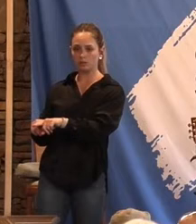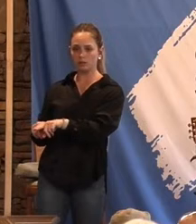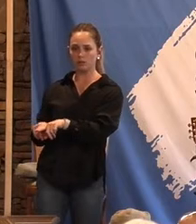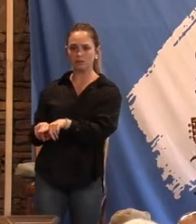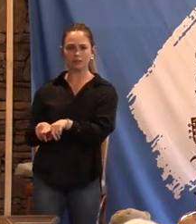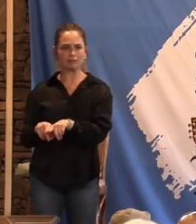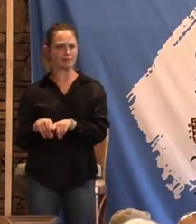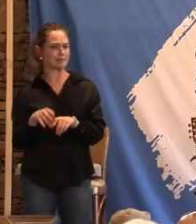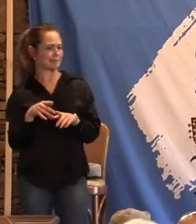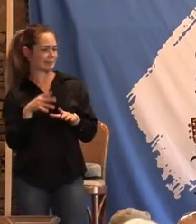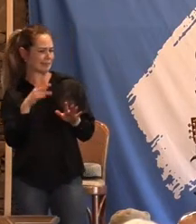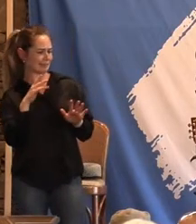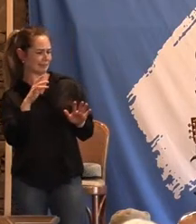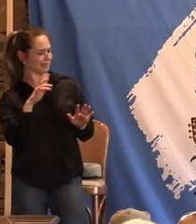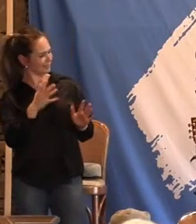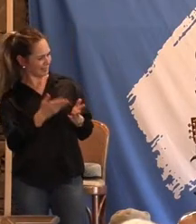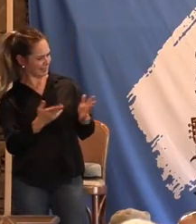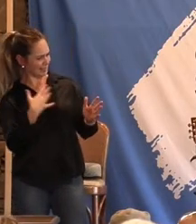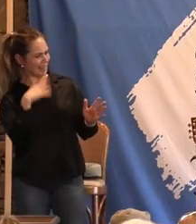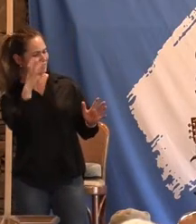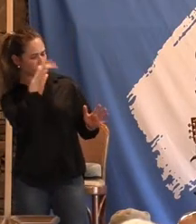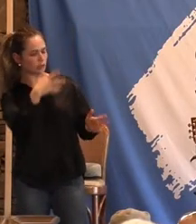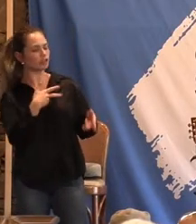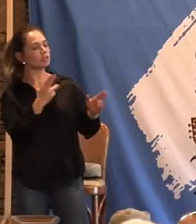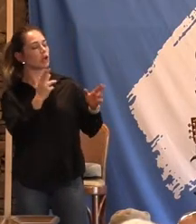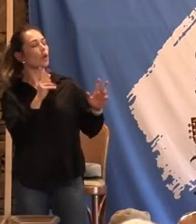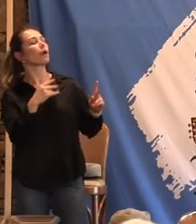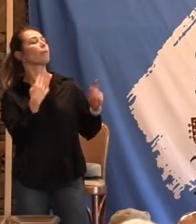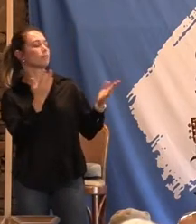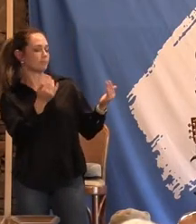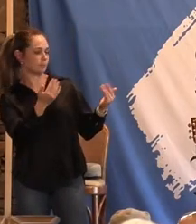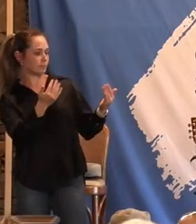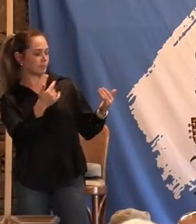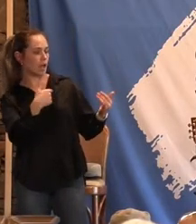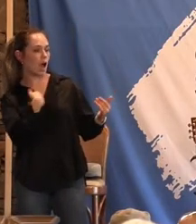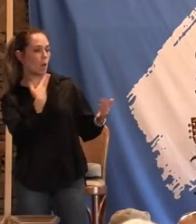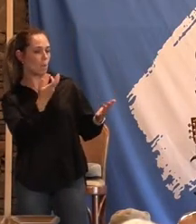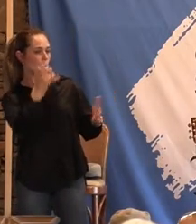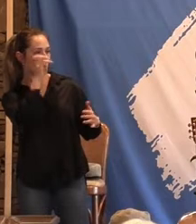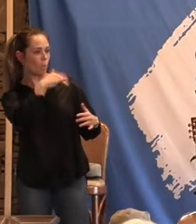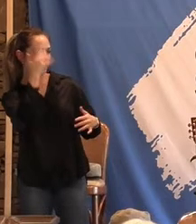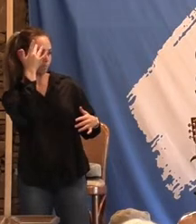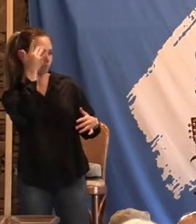Tiger says, now this seems kind of strange, but look, hurry up already, because I want